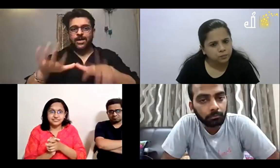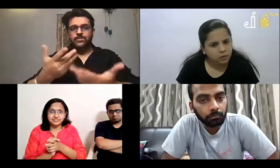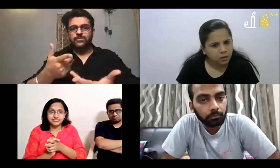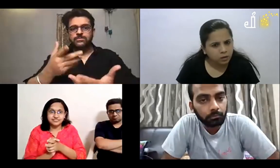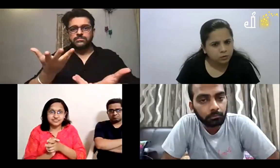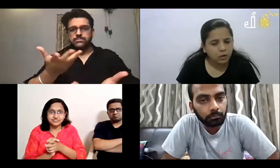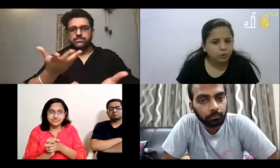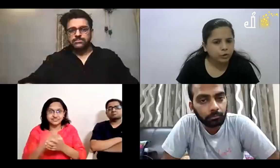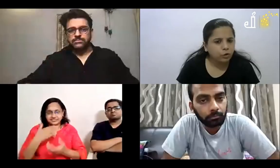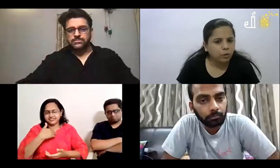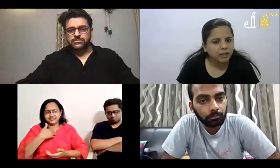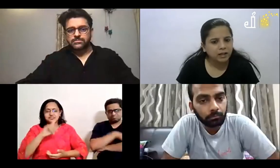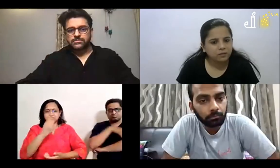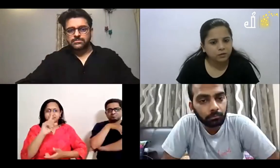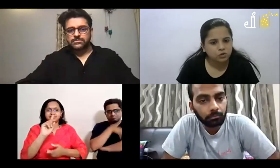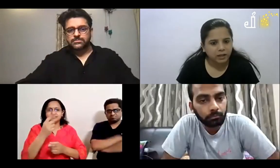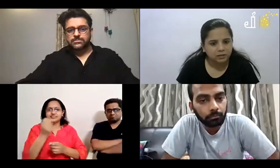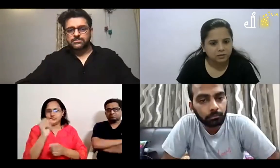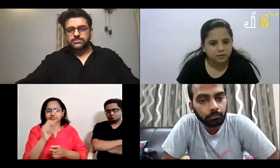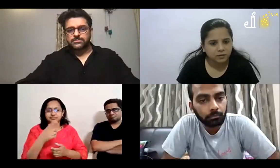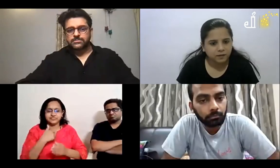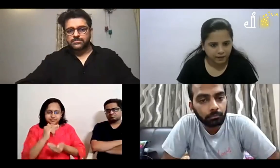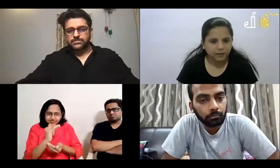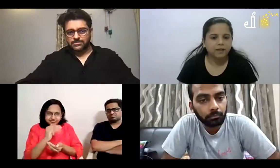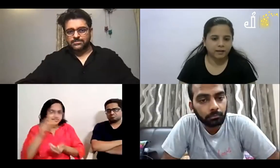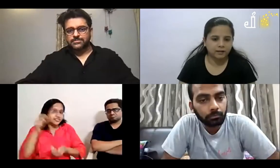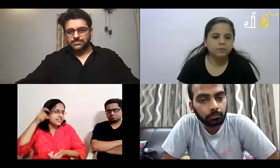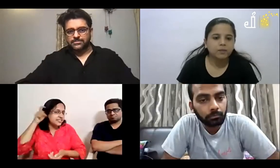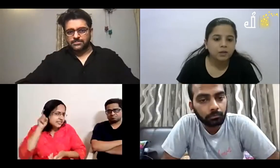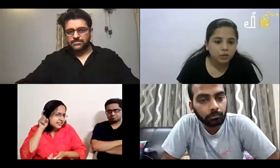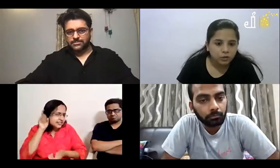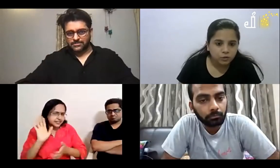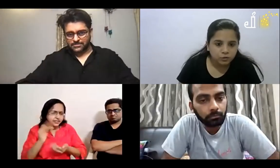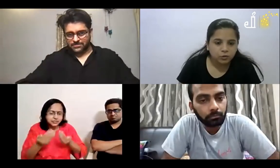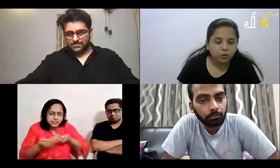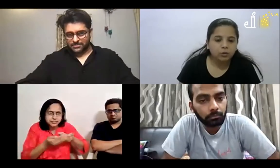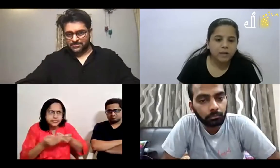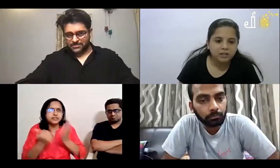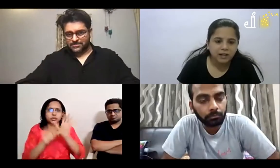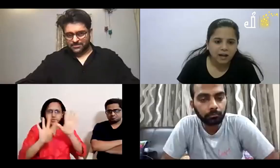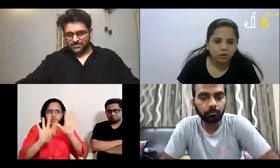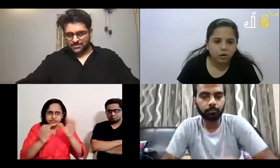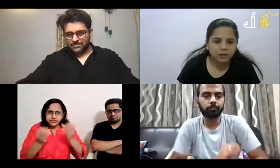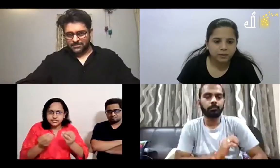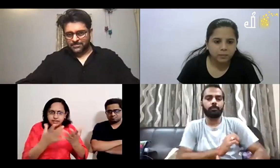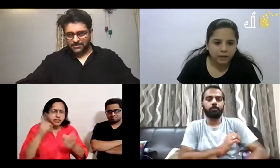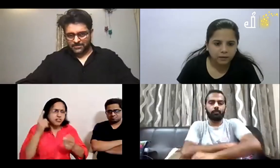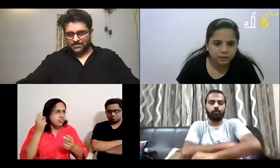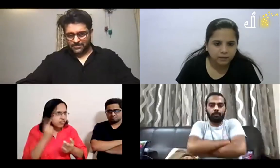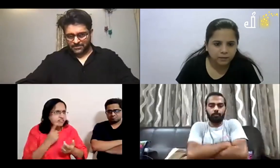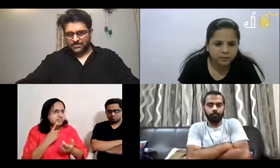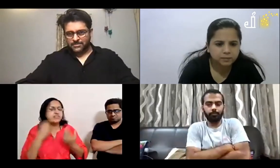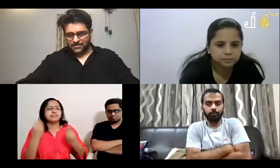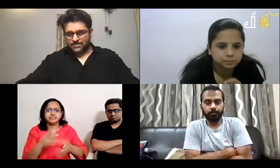So how do you communicate with your child? Yeah, right. So my child have a cochlear implant.